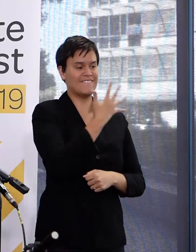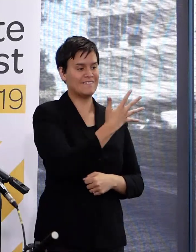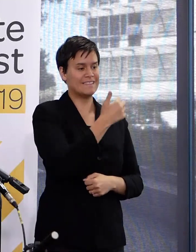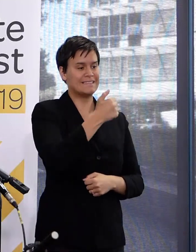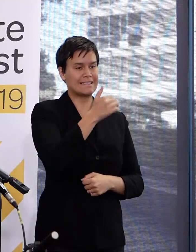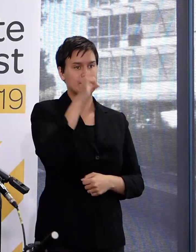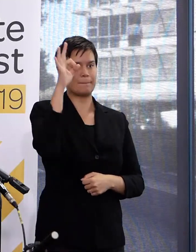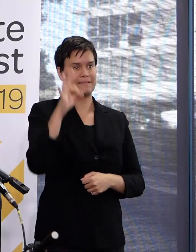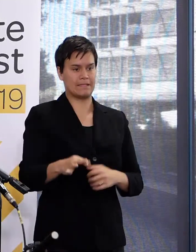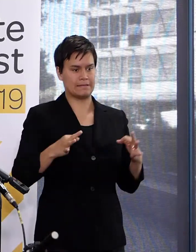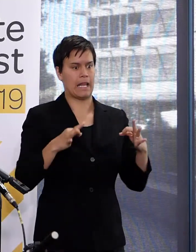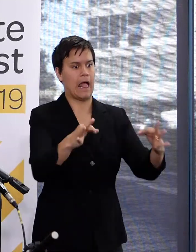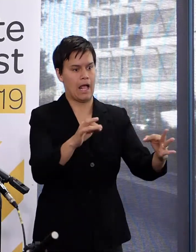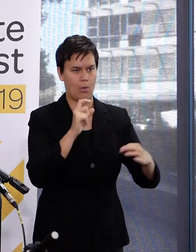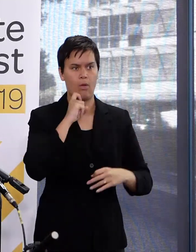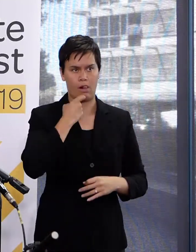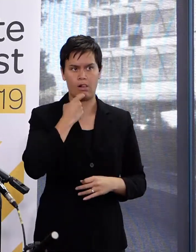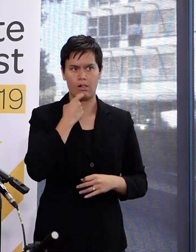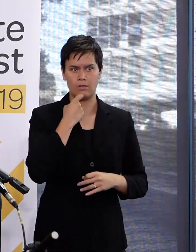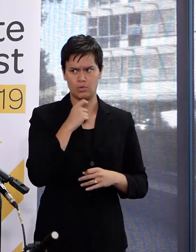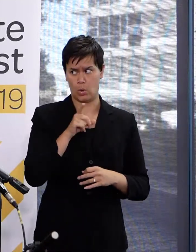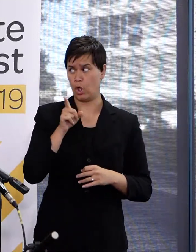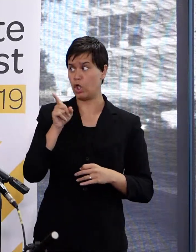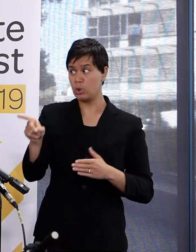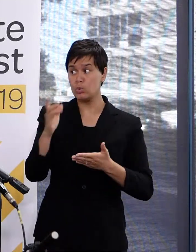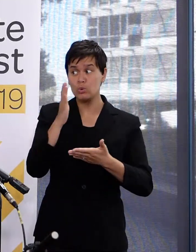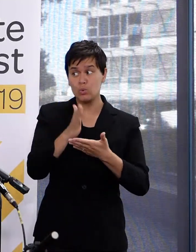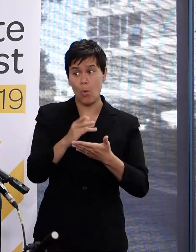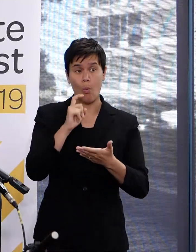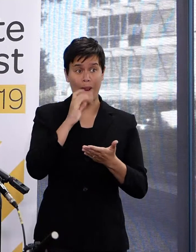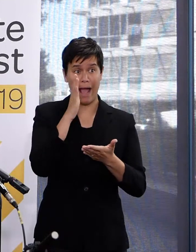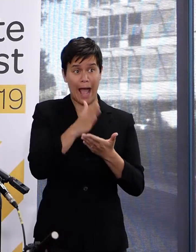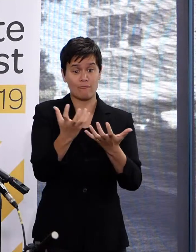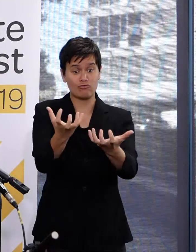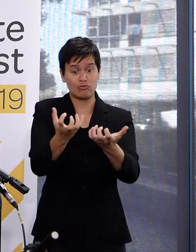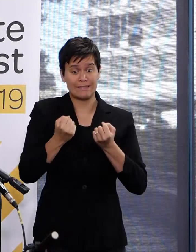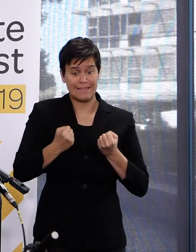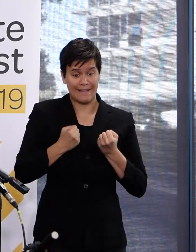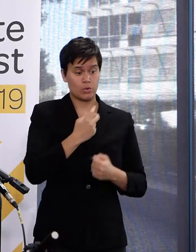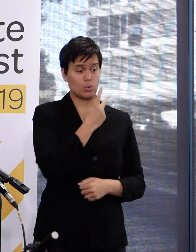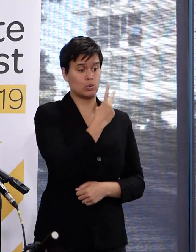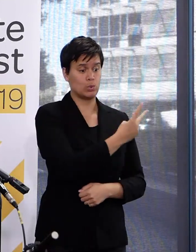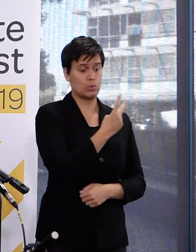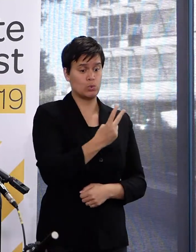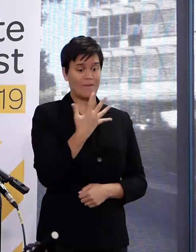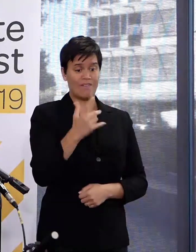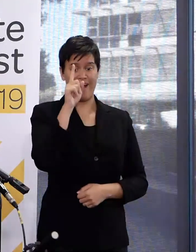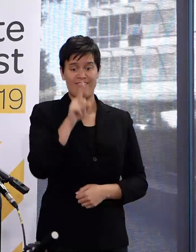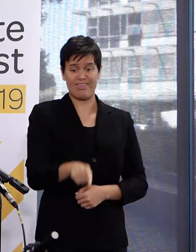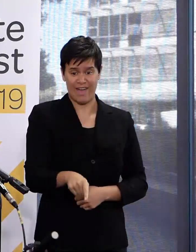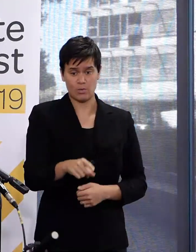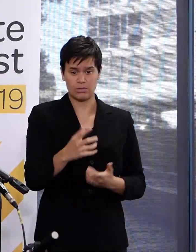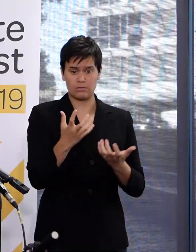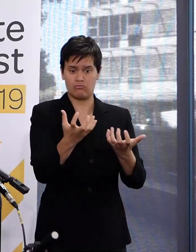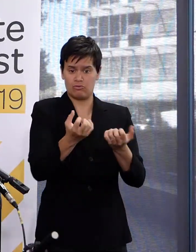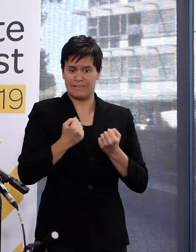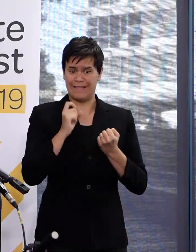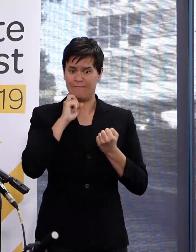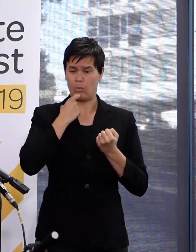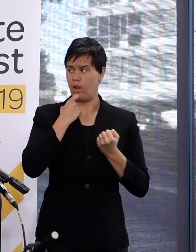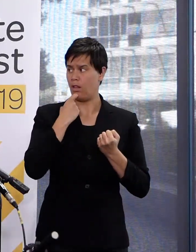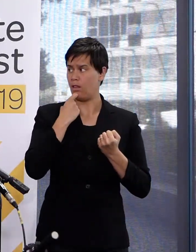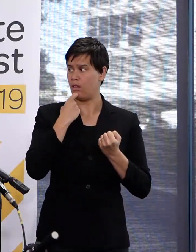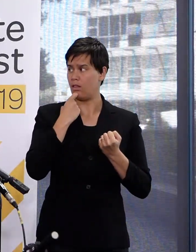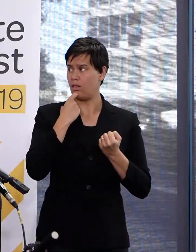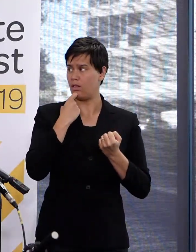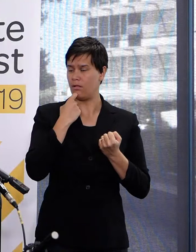you that we're going to get all of those 450,000 doses or 225,000 courses within the first quarter,